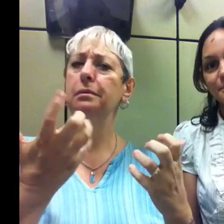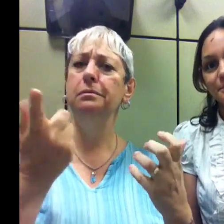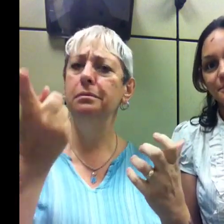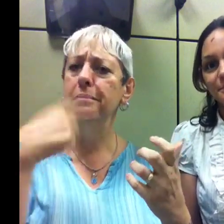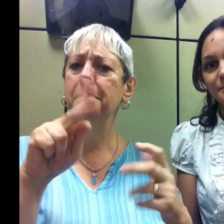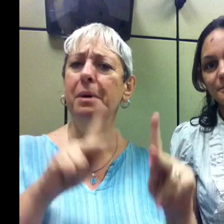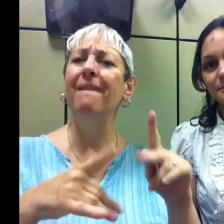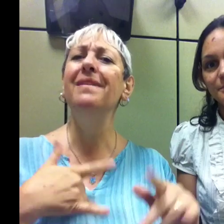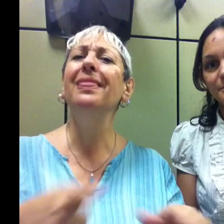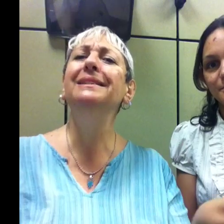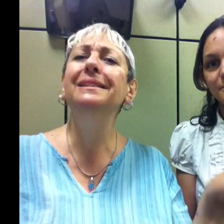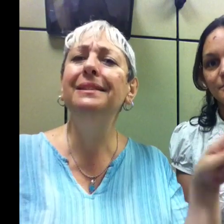500.